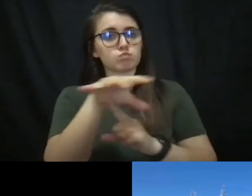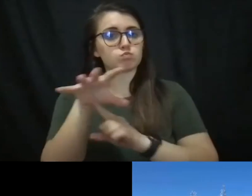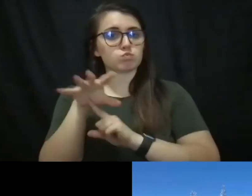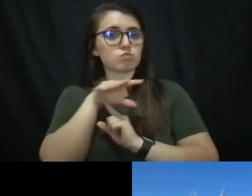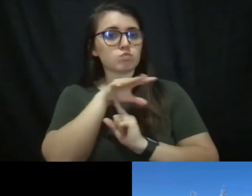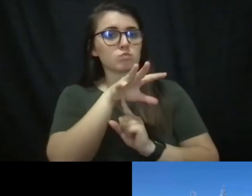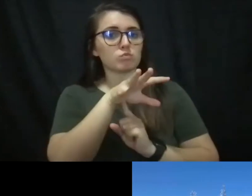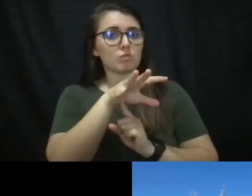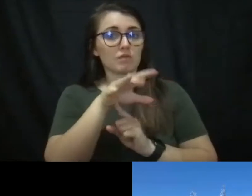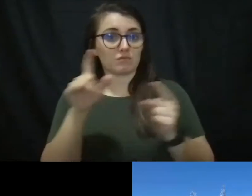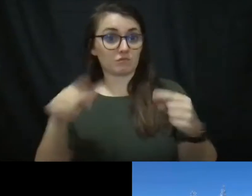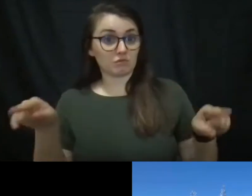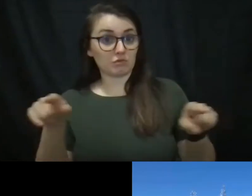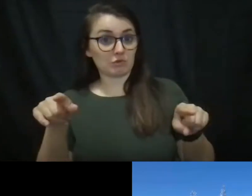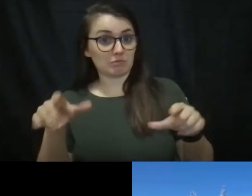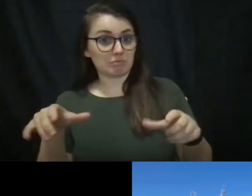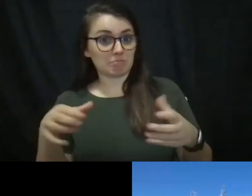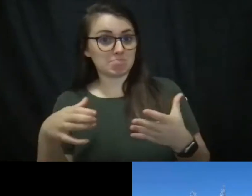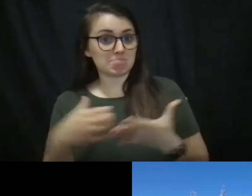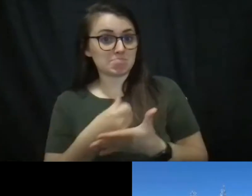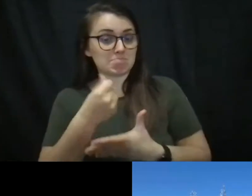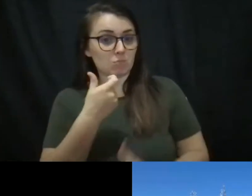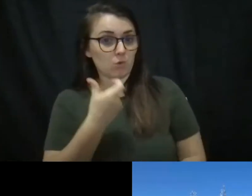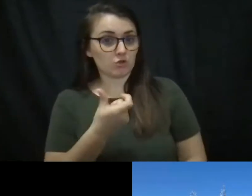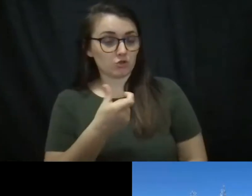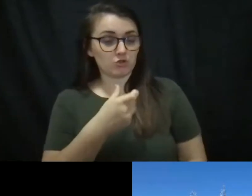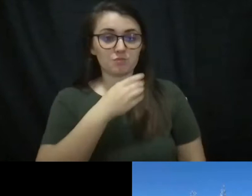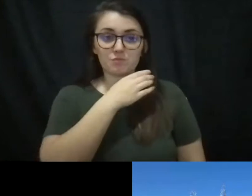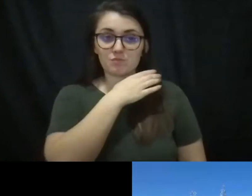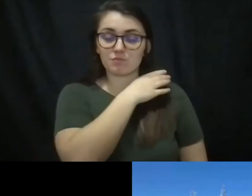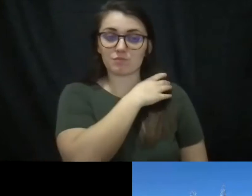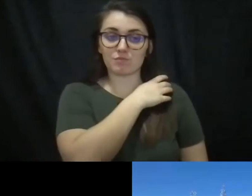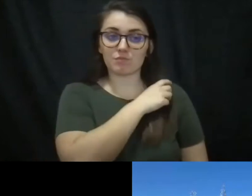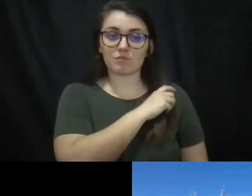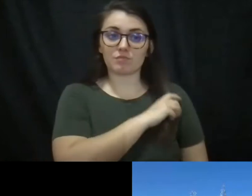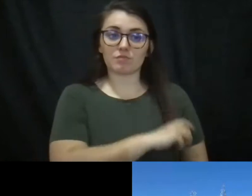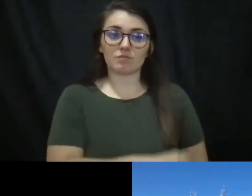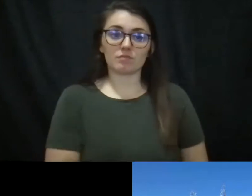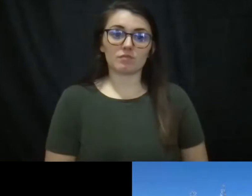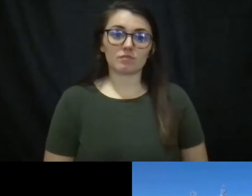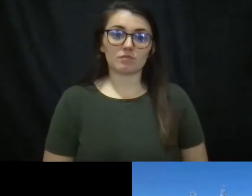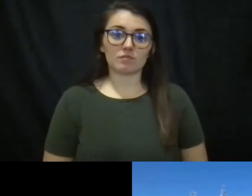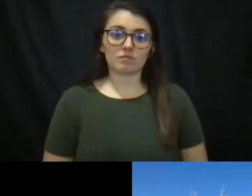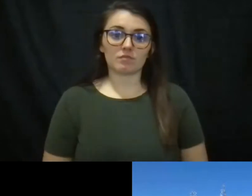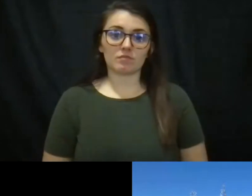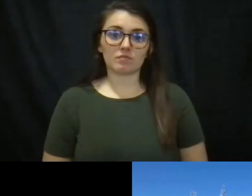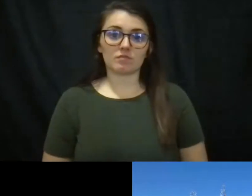to watch. Yeah. So I got. Do you work there?